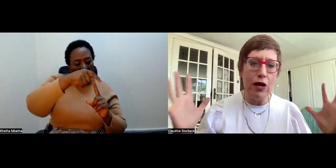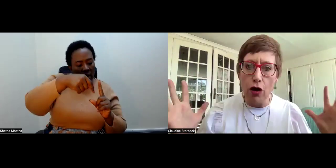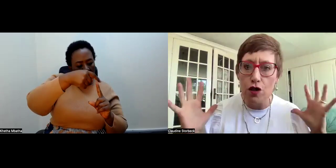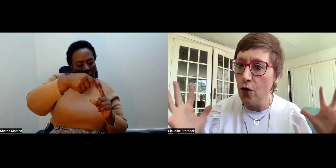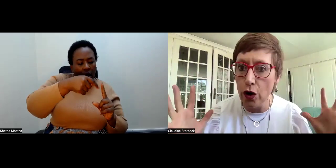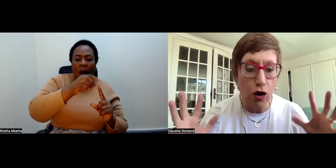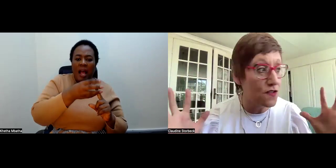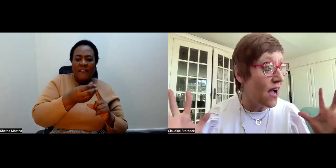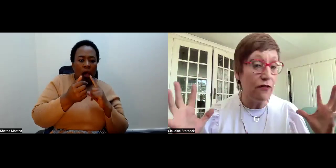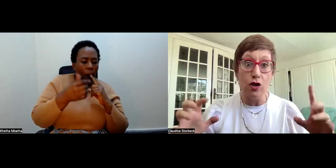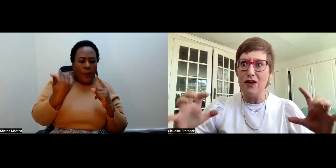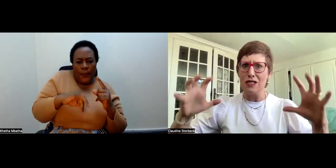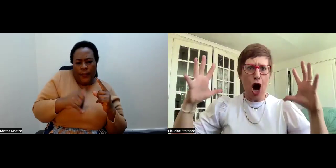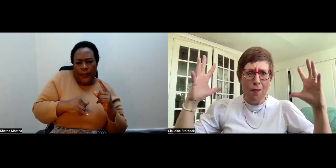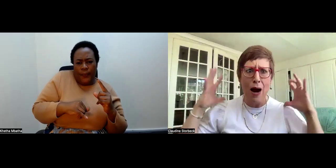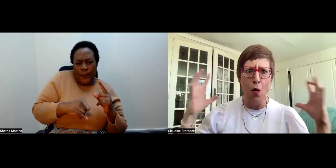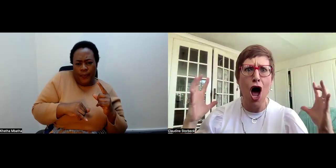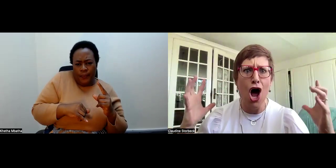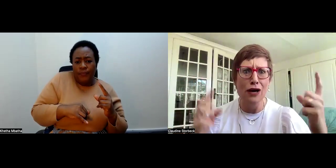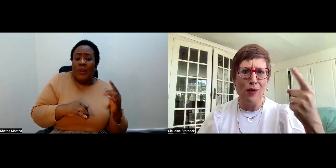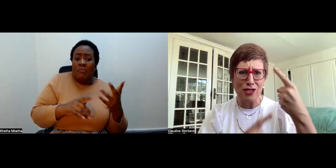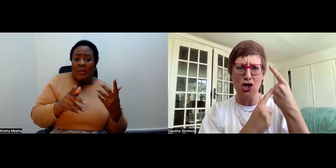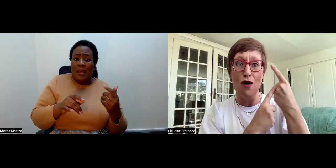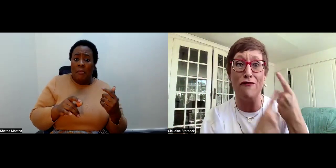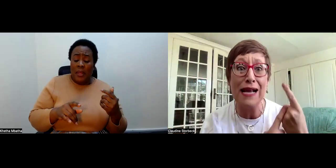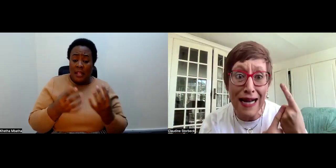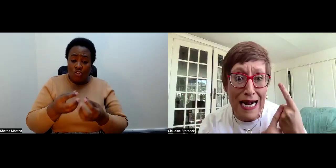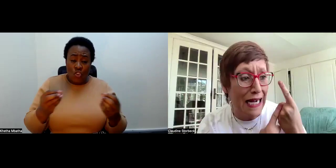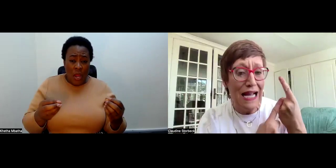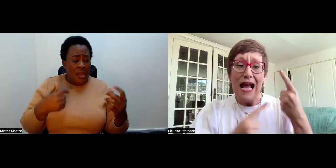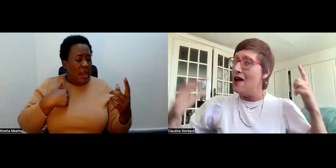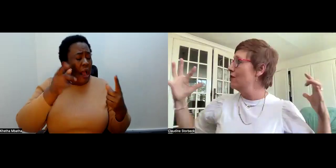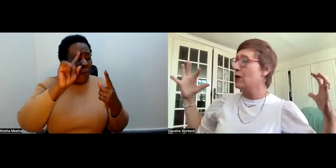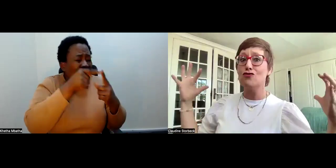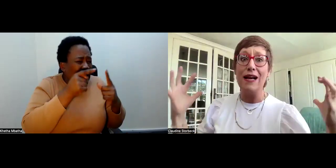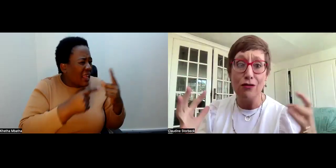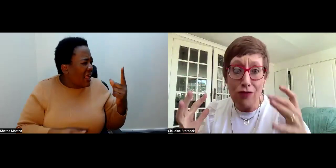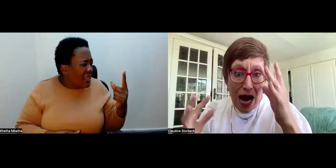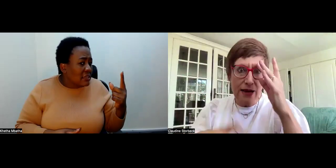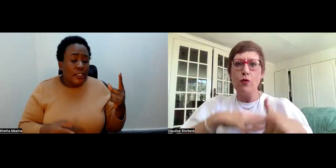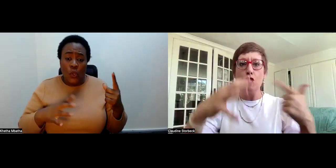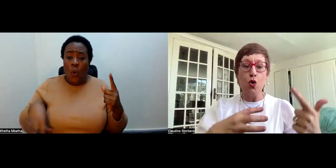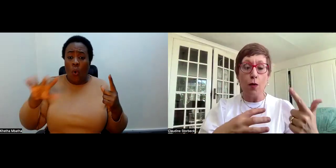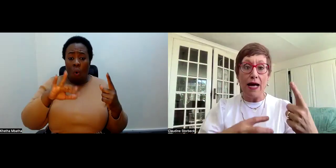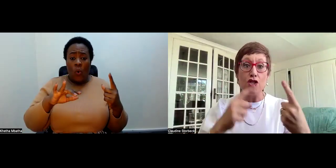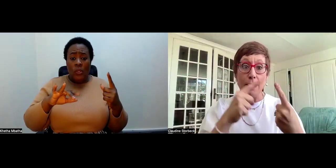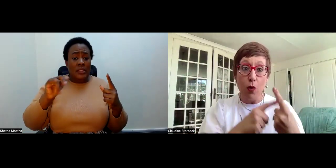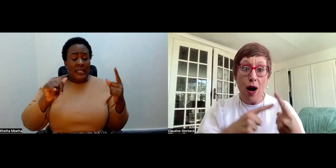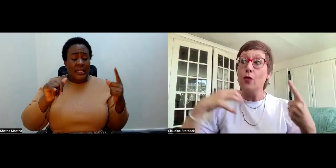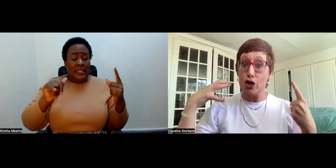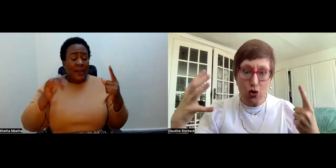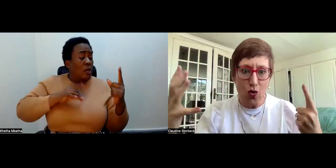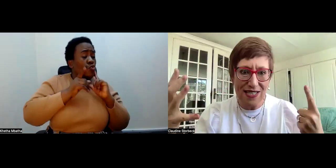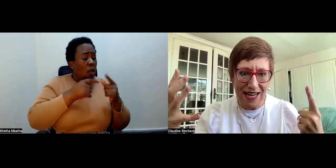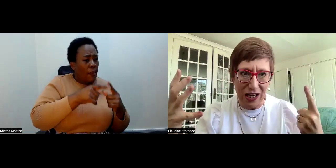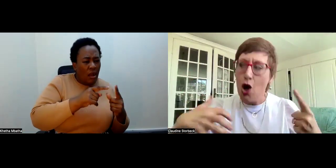3-year-olds, 4-year-olds, 5-year-olds, everyone's like, oh my word, what's on your finger? everyone's running around, everyone wants to talk about it. So number